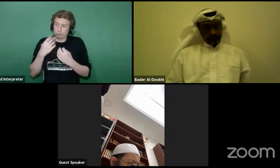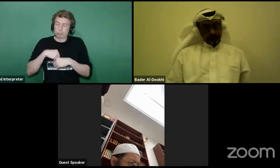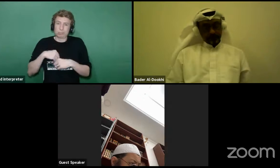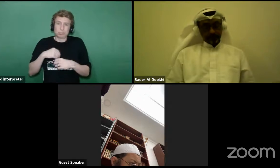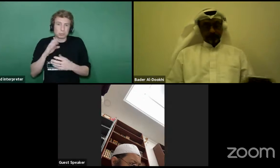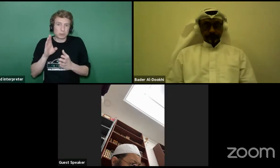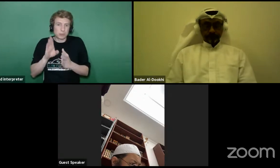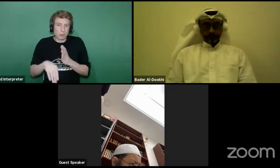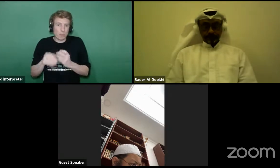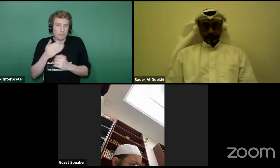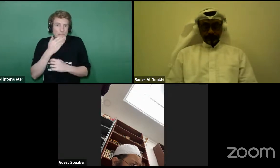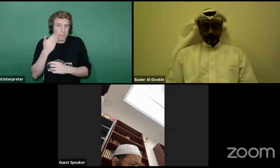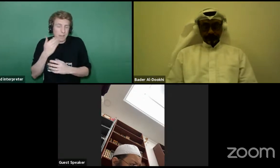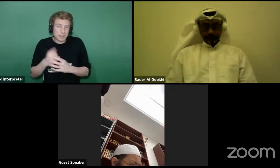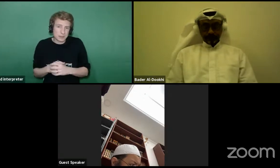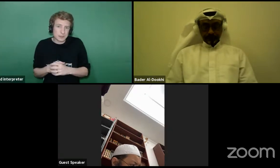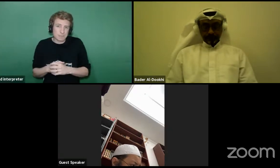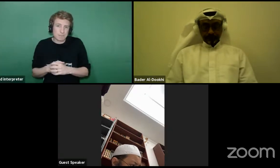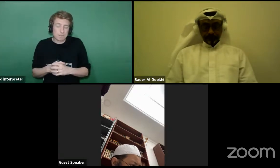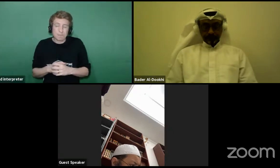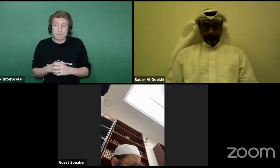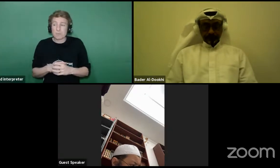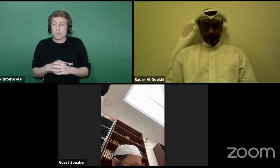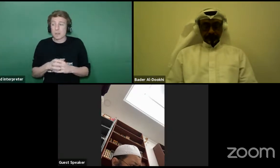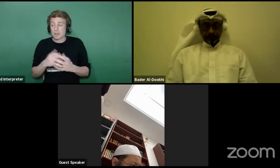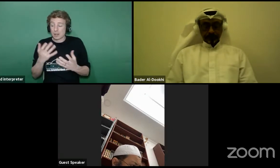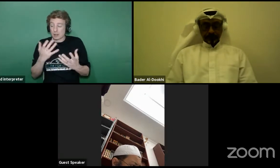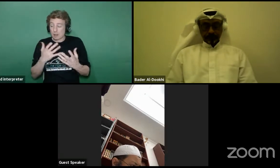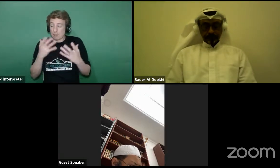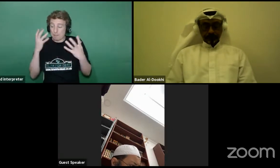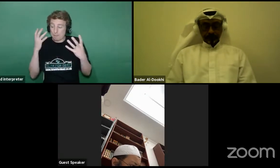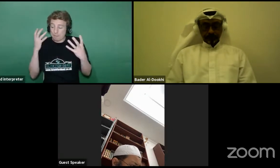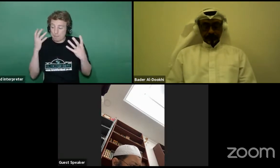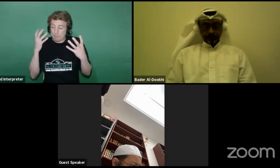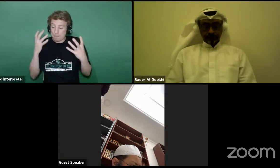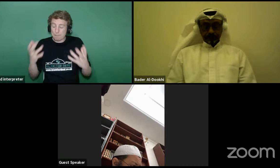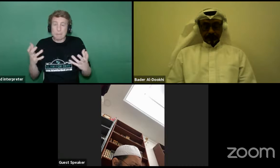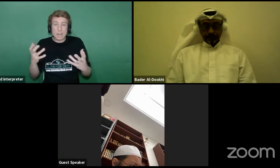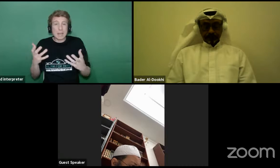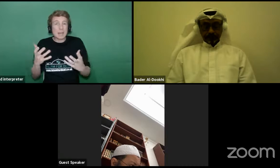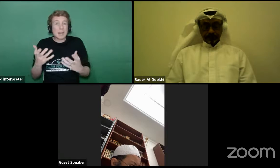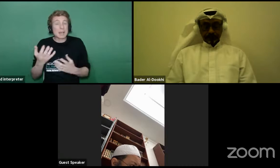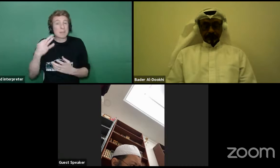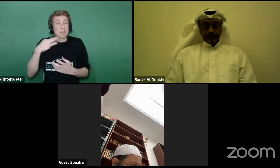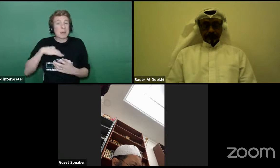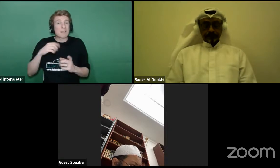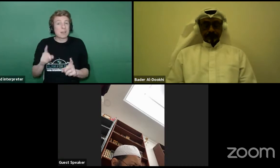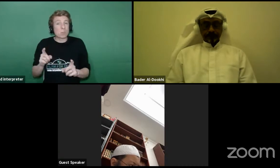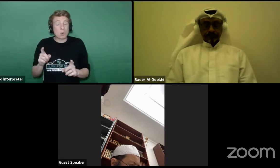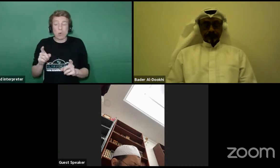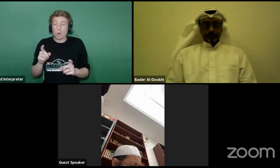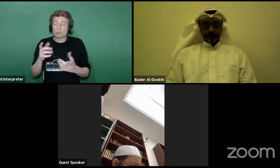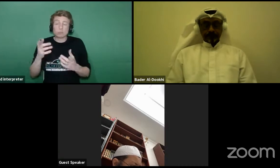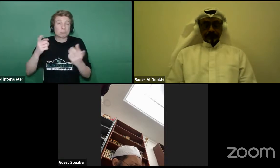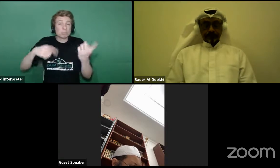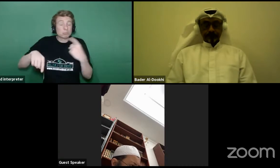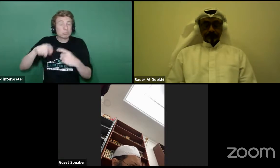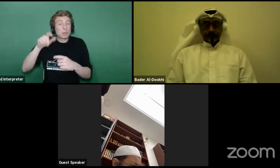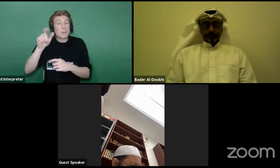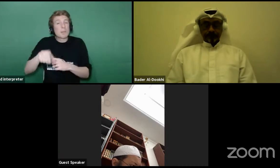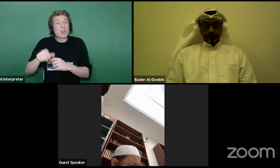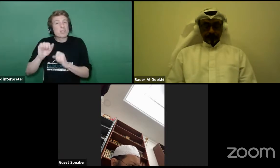from the greatest of benefits are the benefits that it has upon a person's faith, as it is in essence,